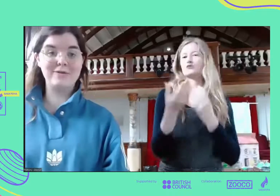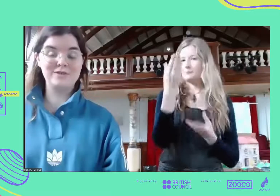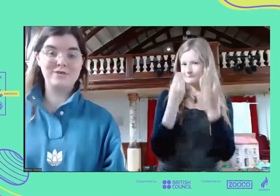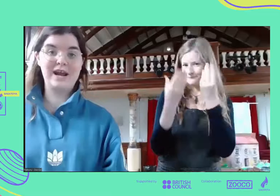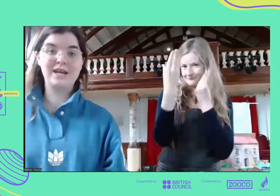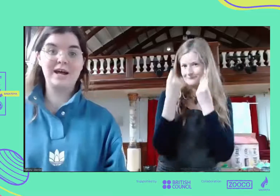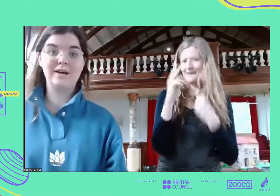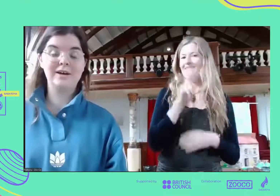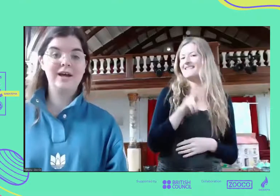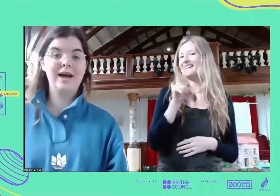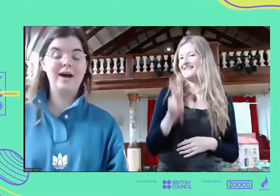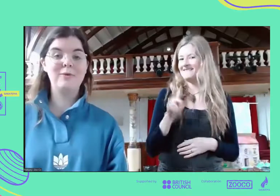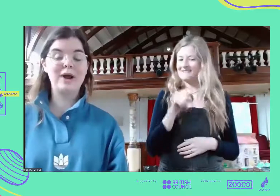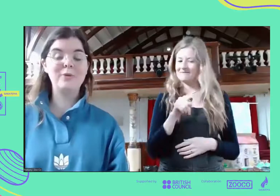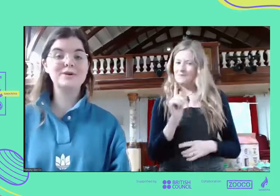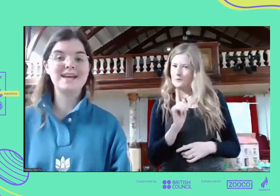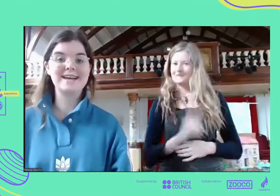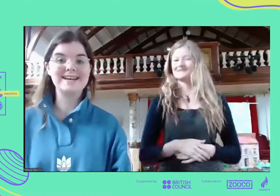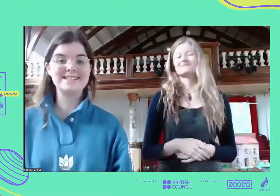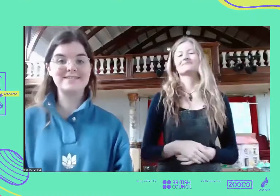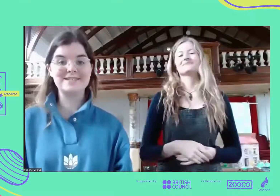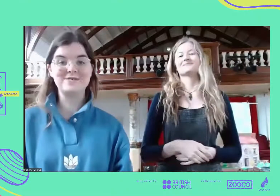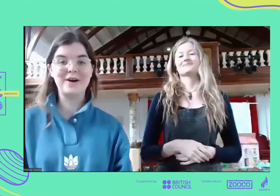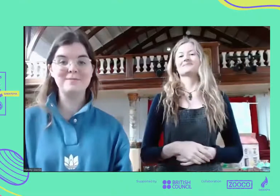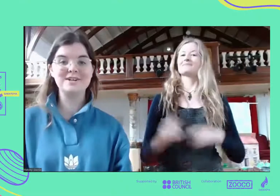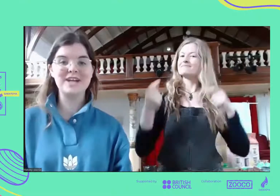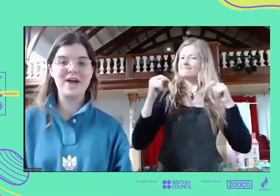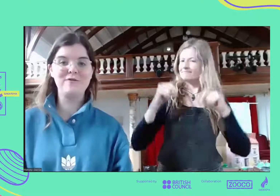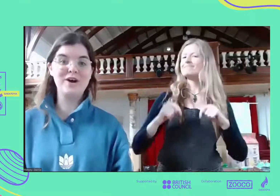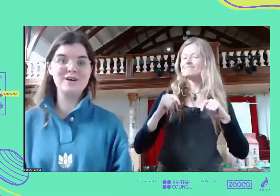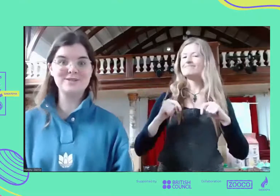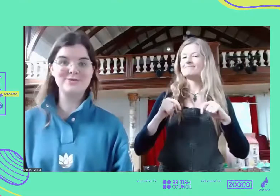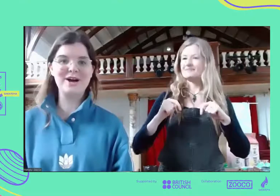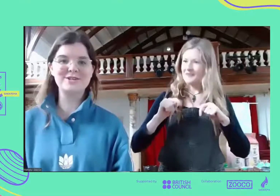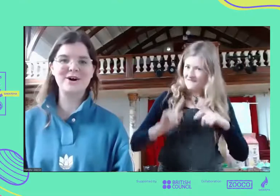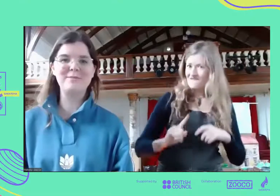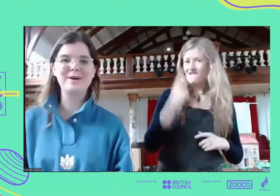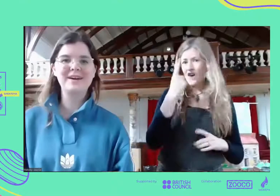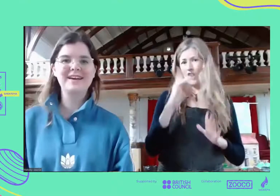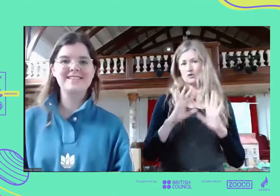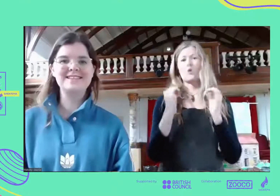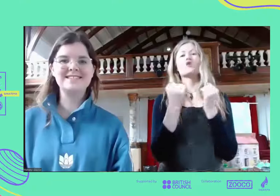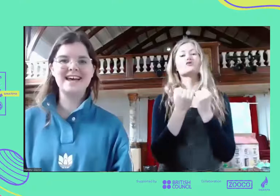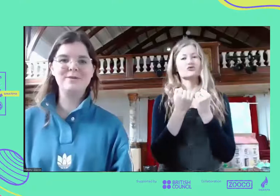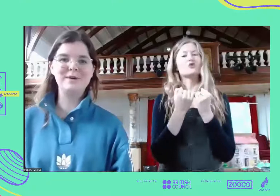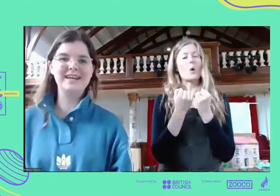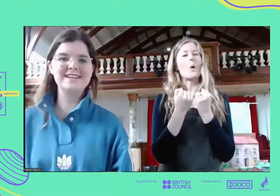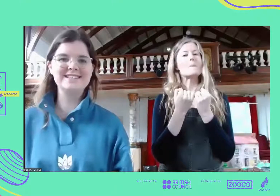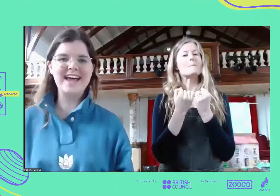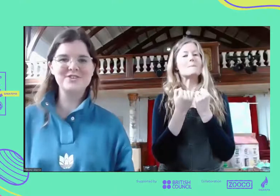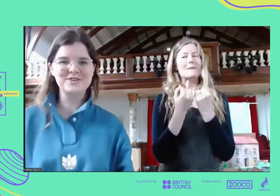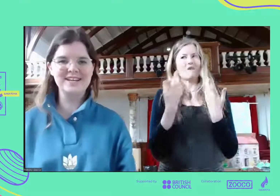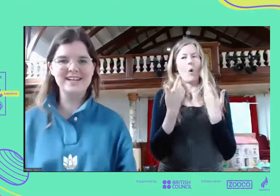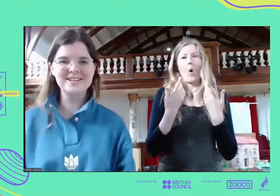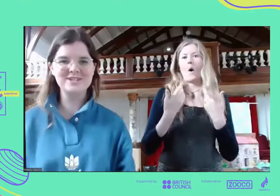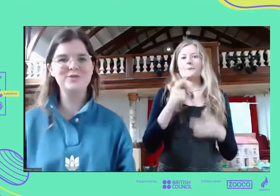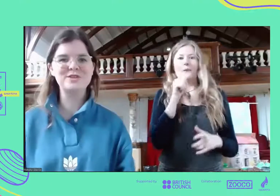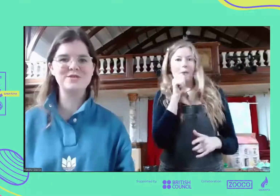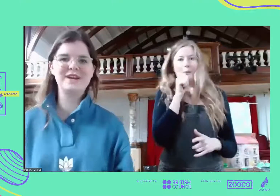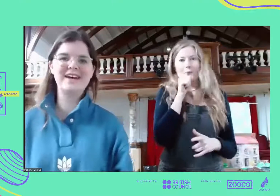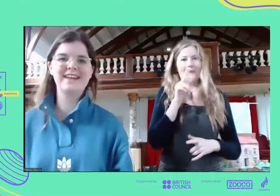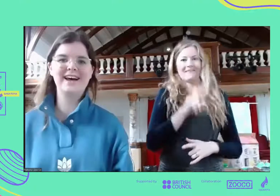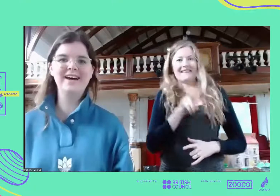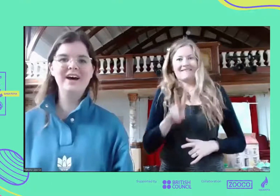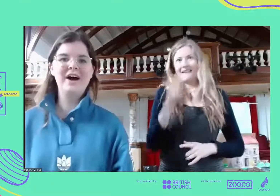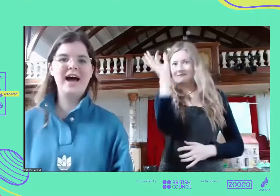learning a little bit about visual vernacular. What I will say is that this is very much a first workshop. This is a beginner's entry